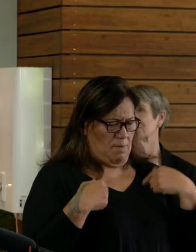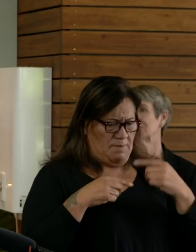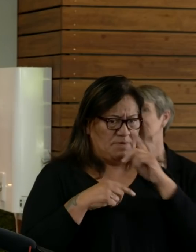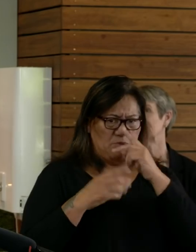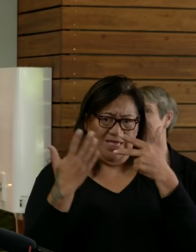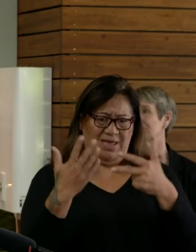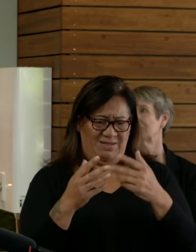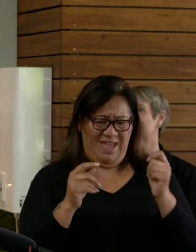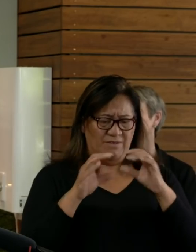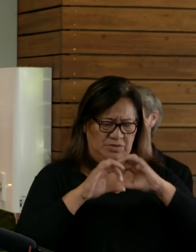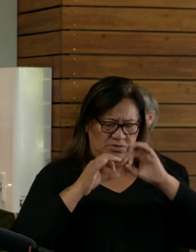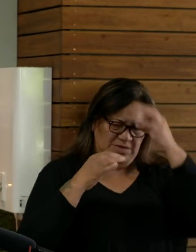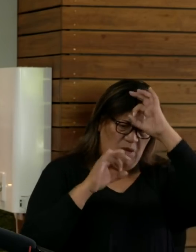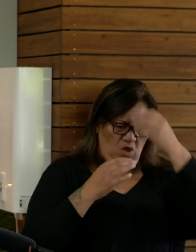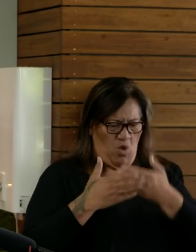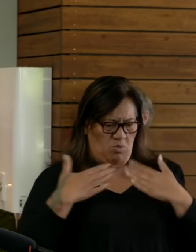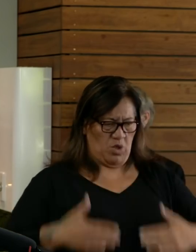as it was? No.